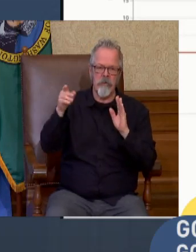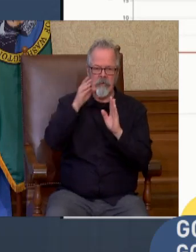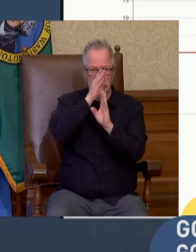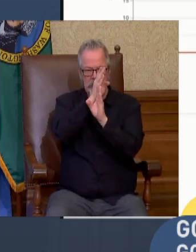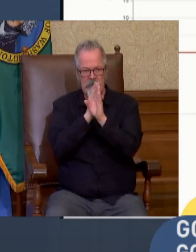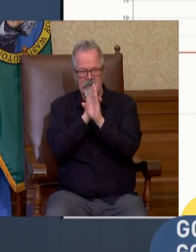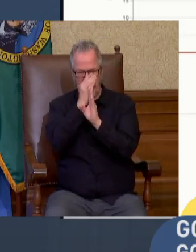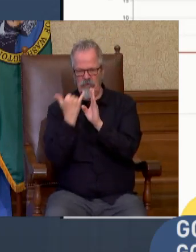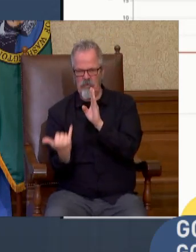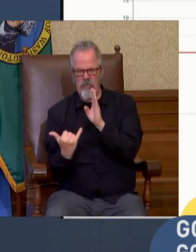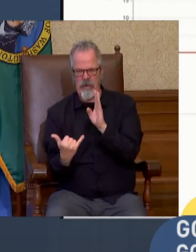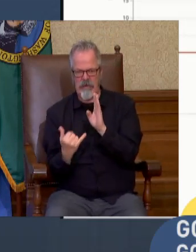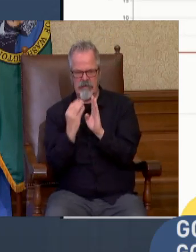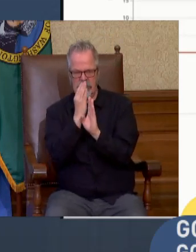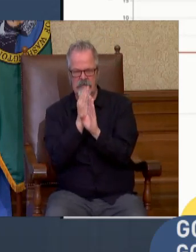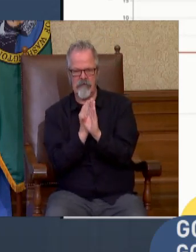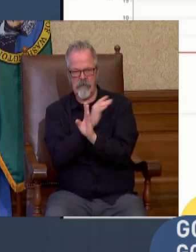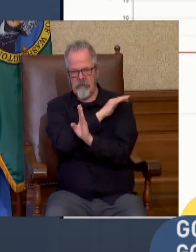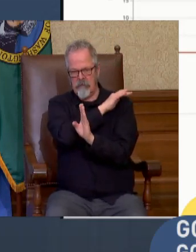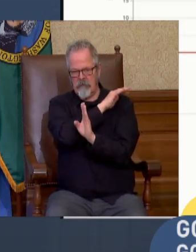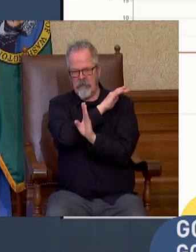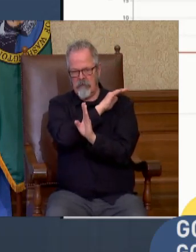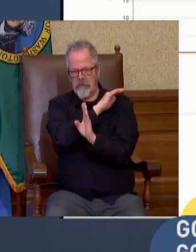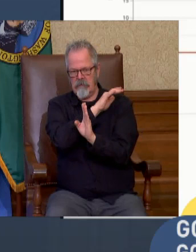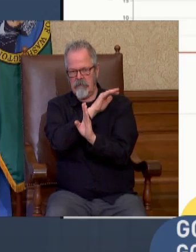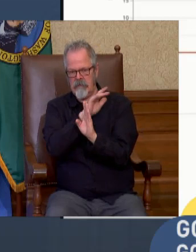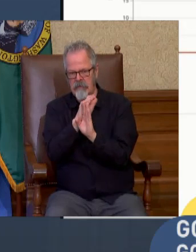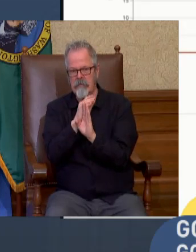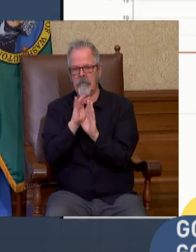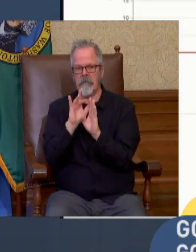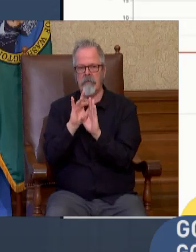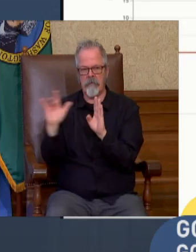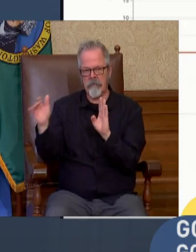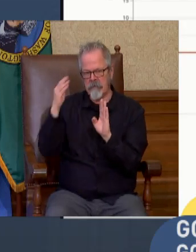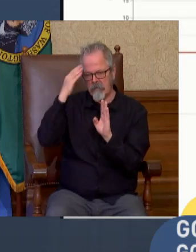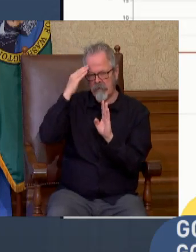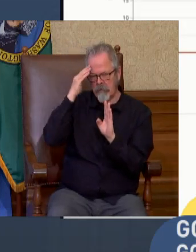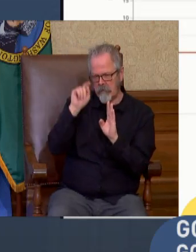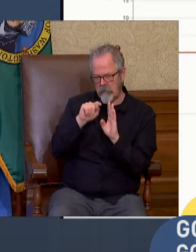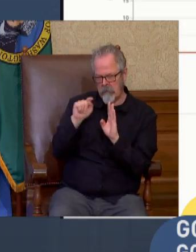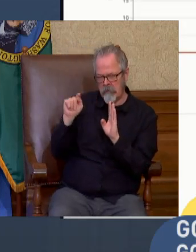Now, unfortunately, I have a different slide that I meant to put in here, but the